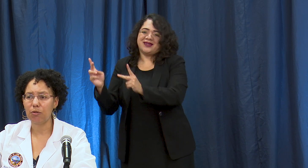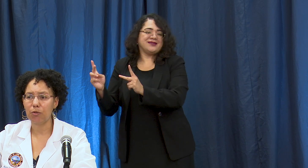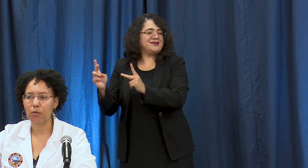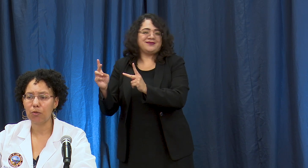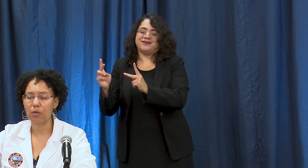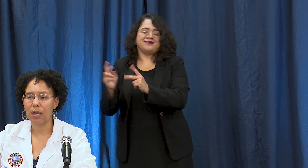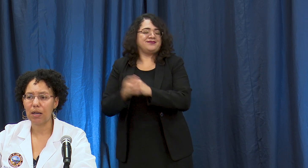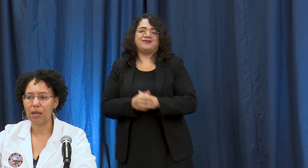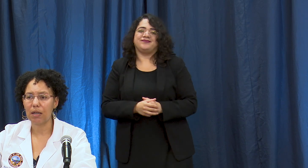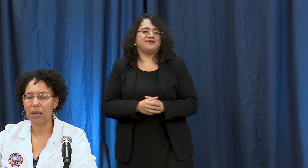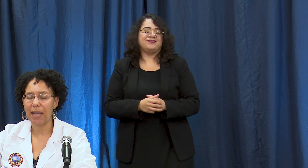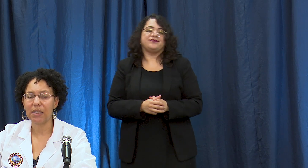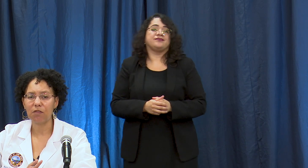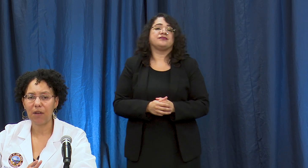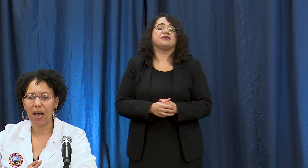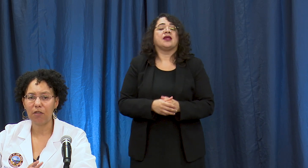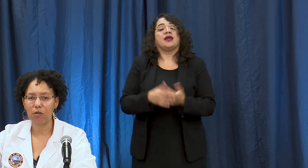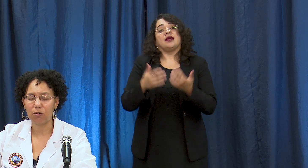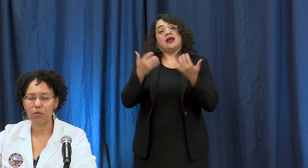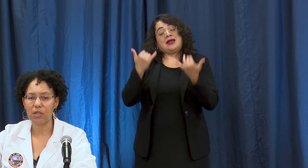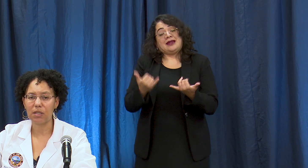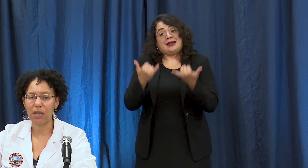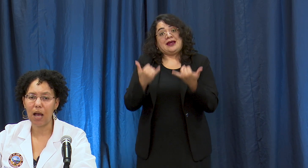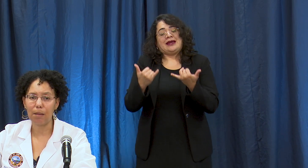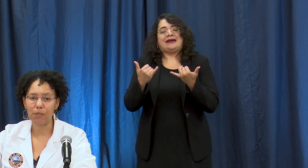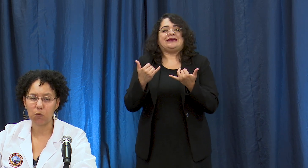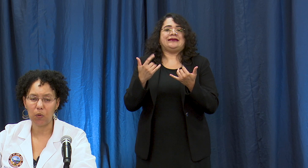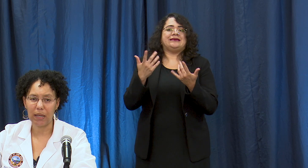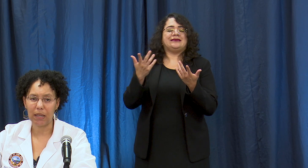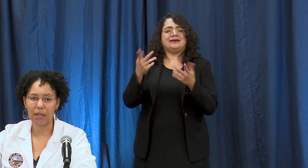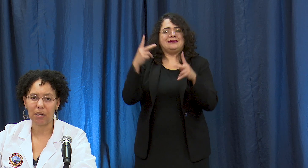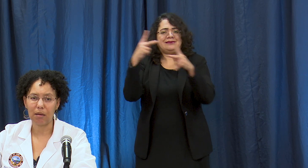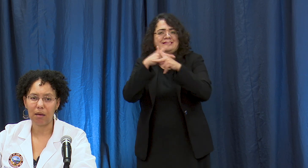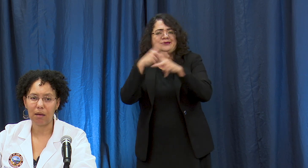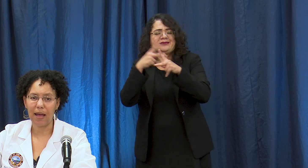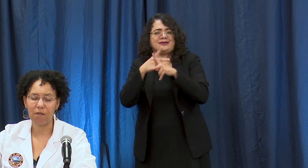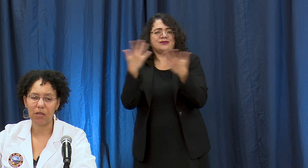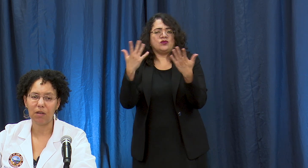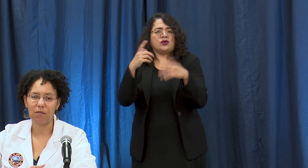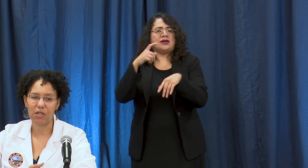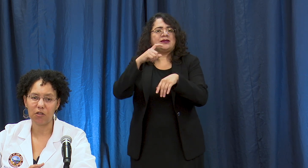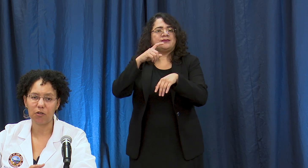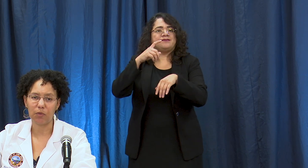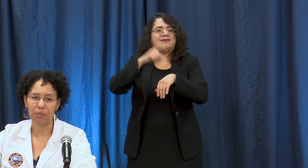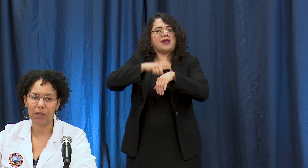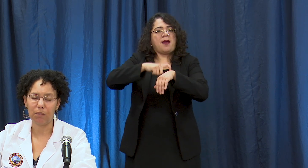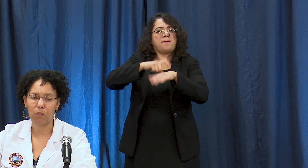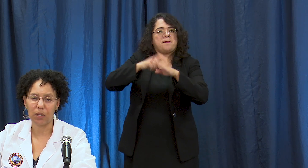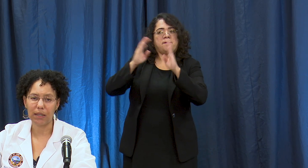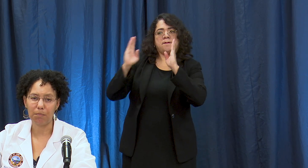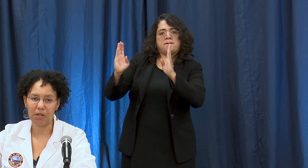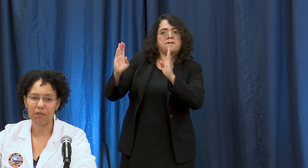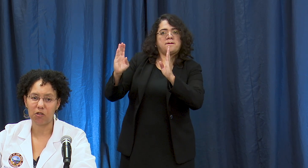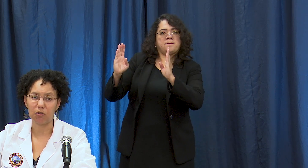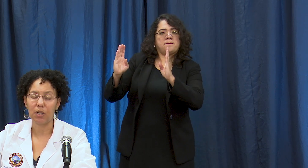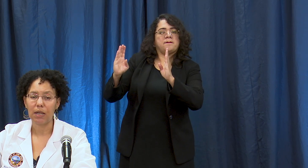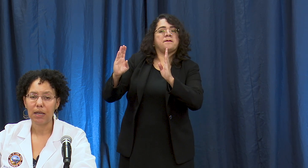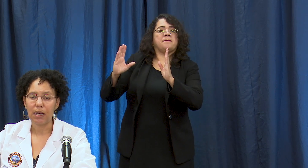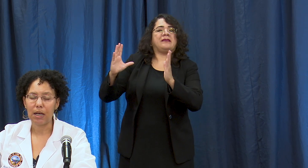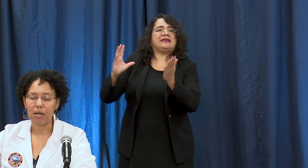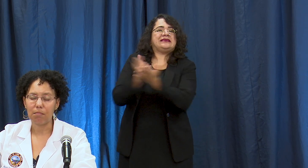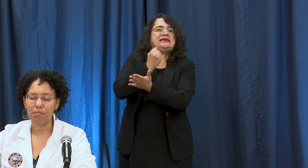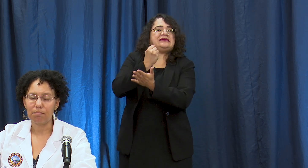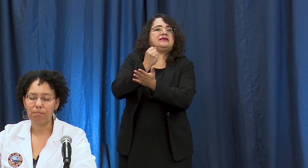trying to identify those times when having a visitor would be really beneficial.